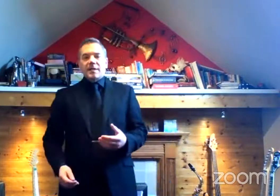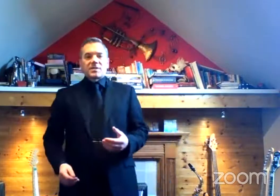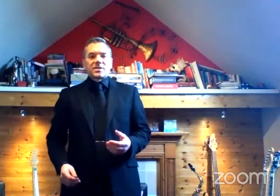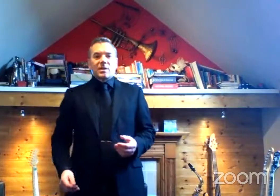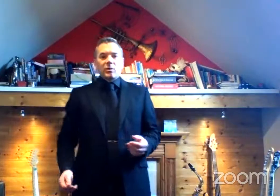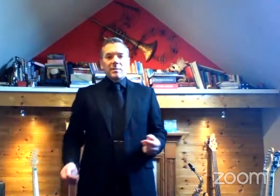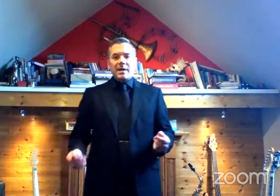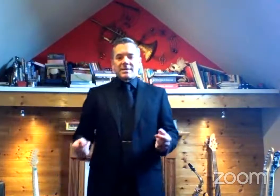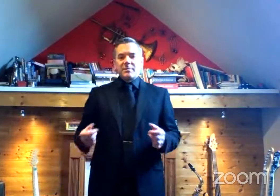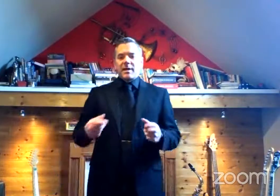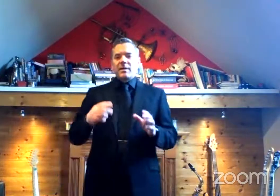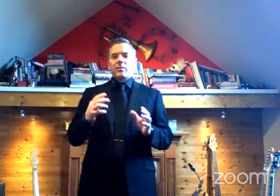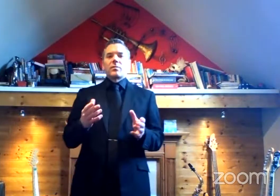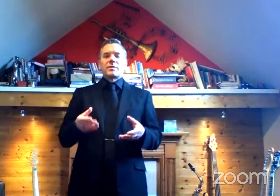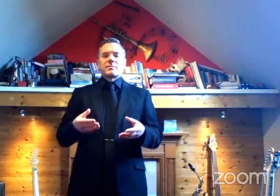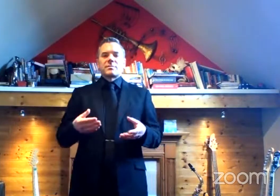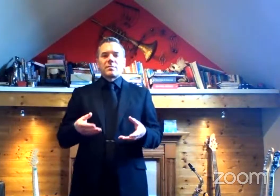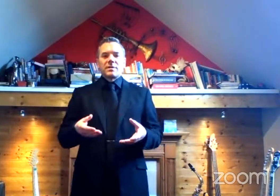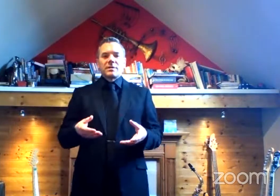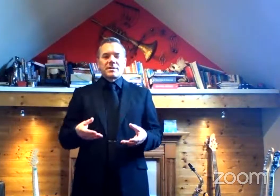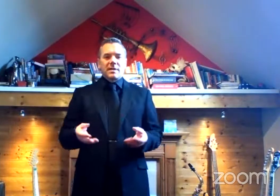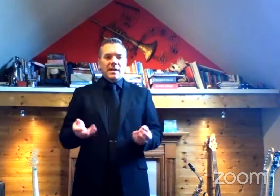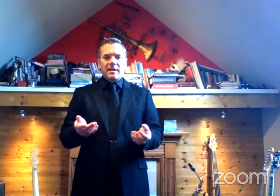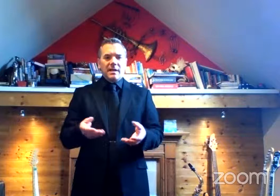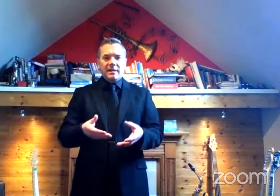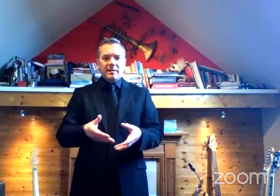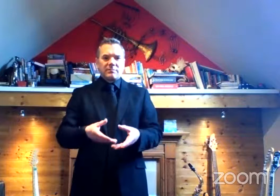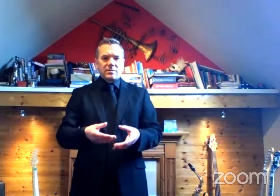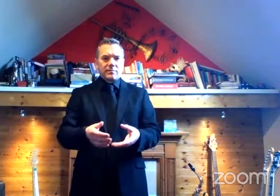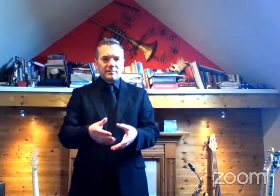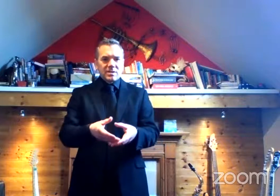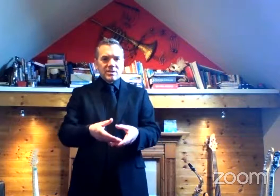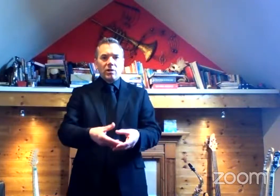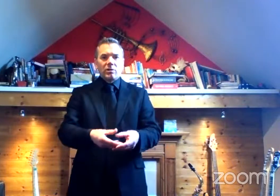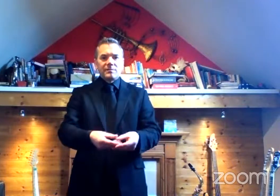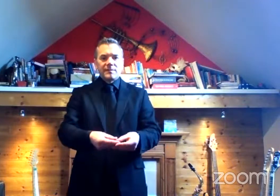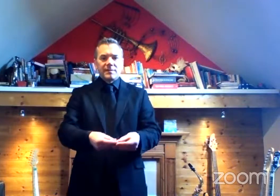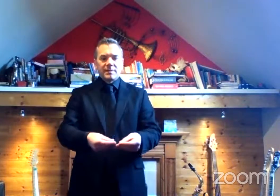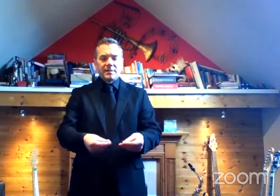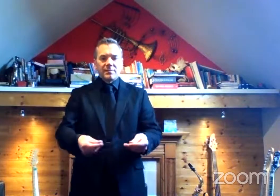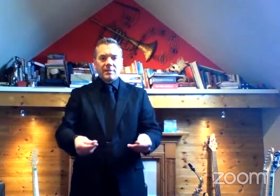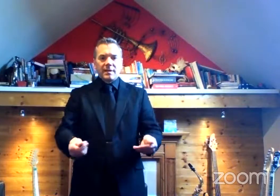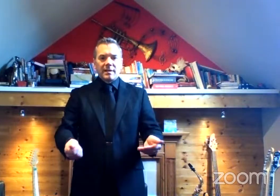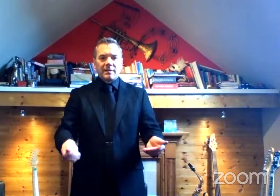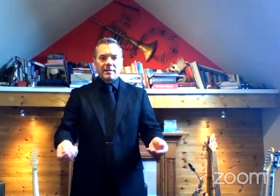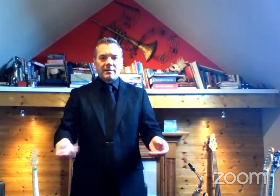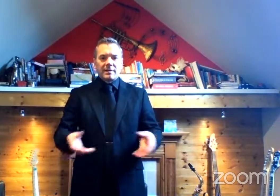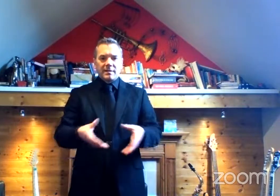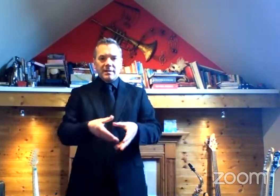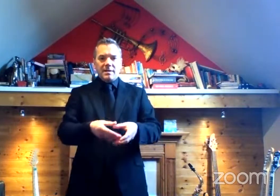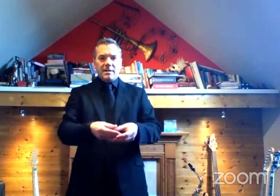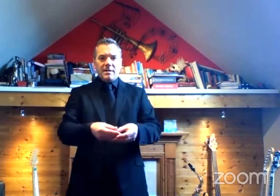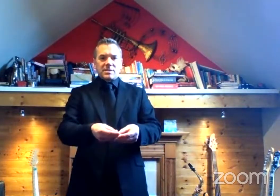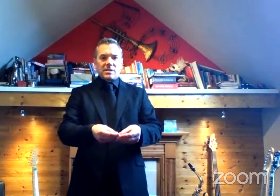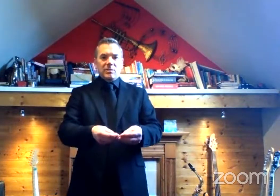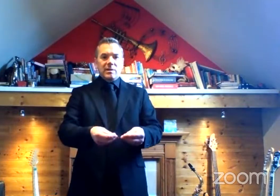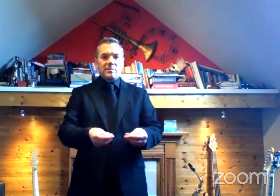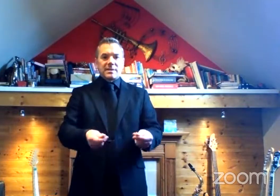And it's slowly passing by. Now what we're going to do is we're going to say, and it'll sort of dissolve away, right? Slowly